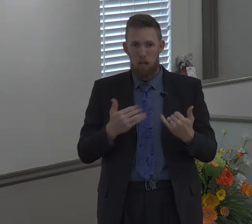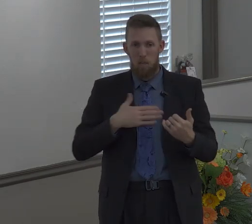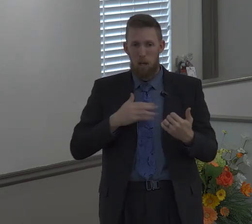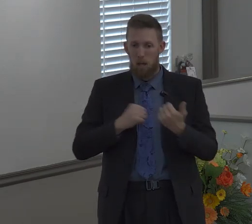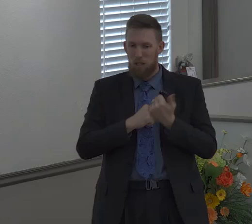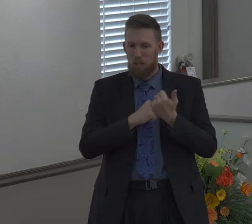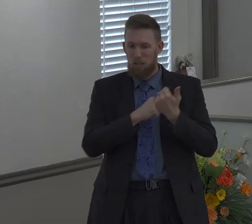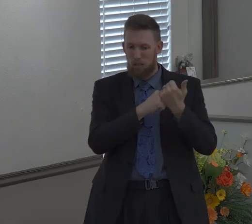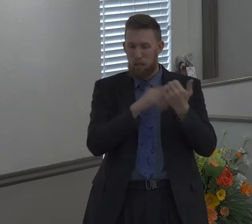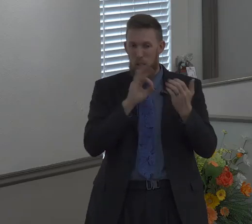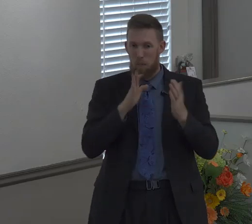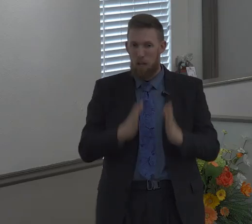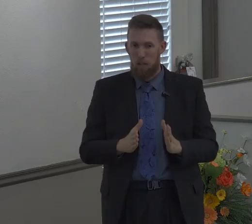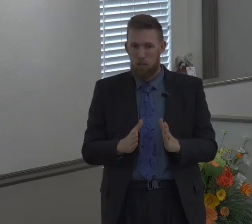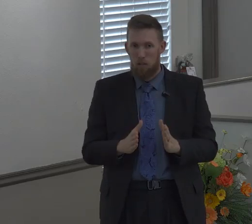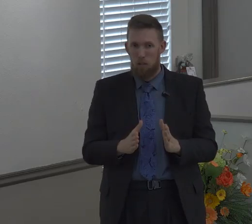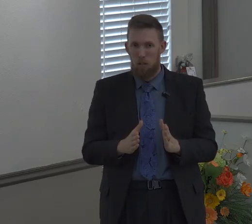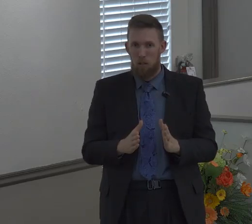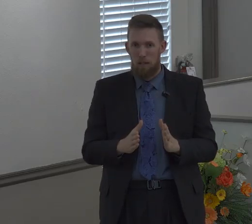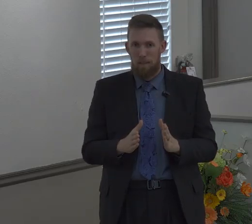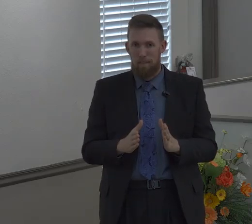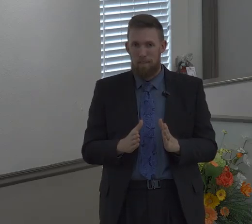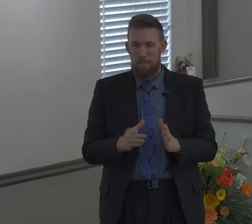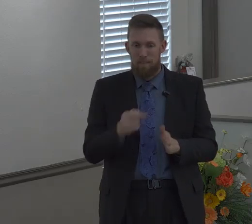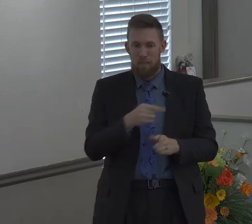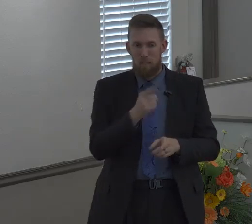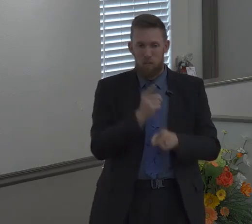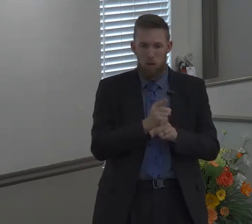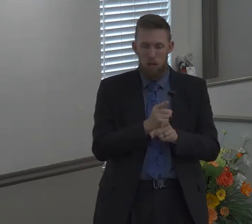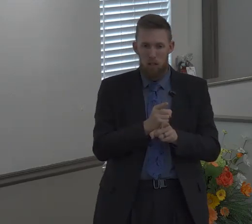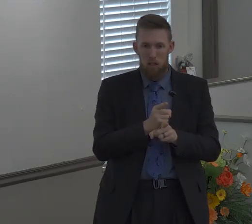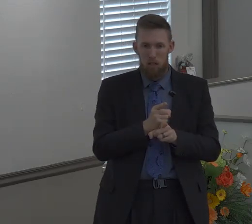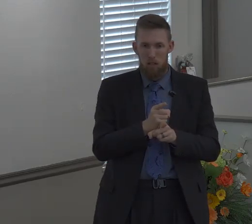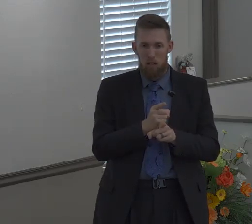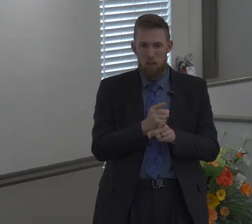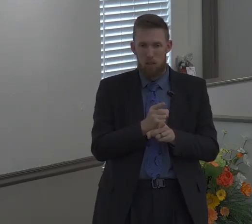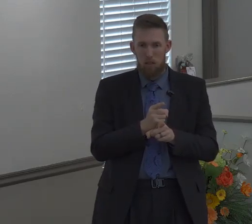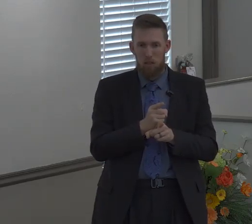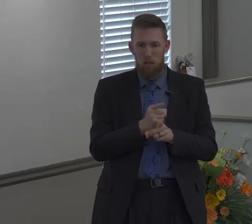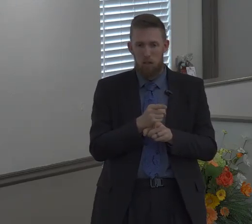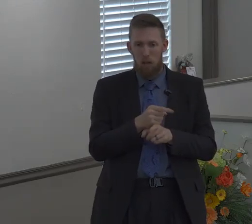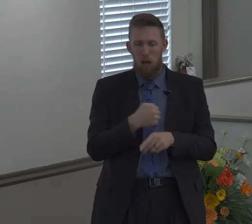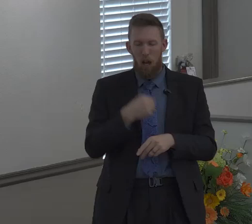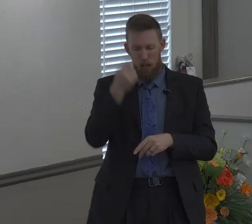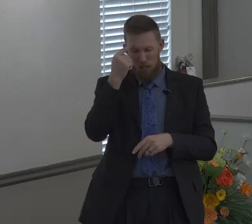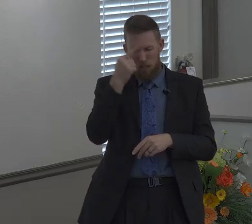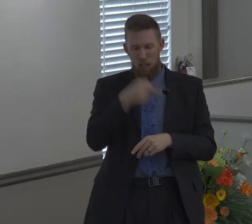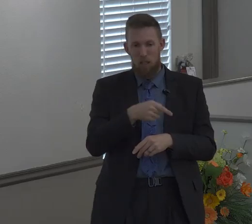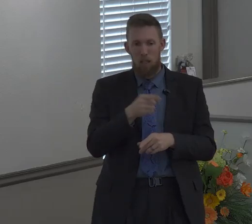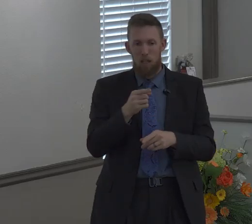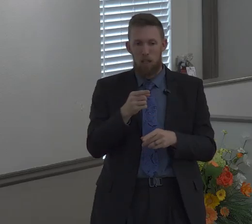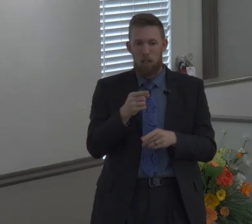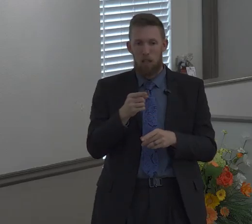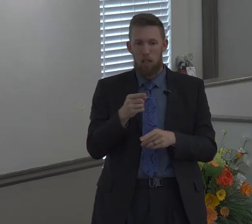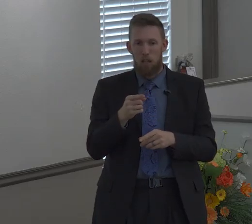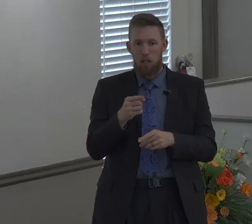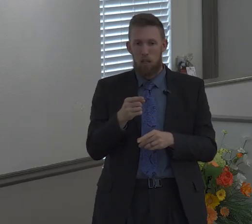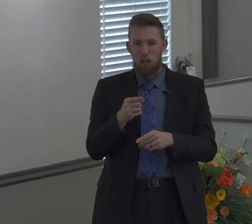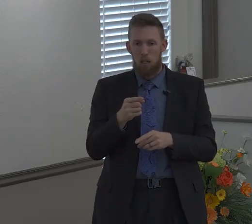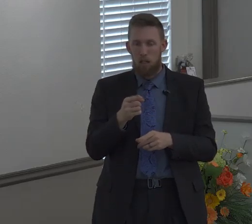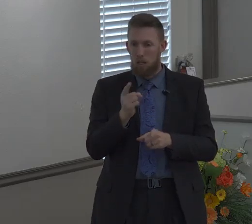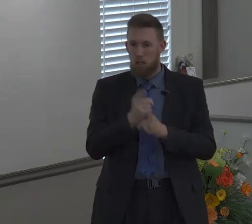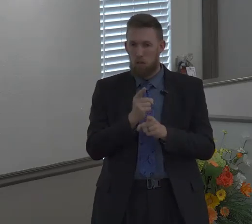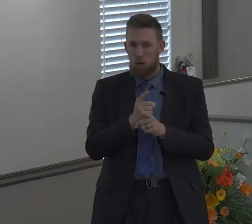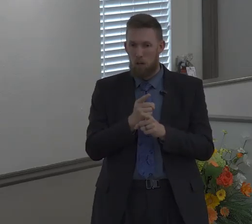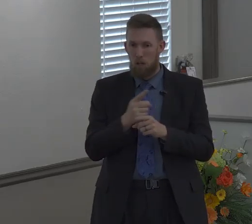Pastor Chris's heart on this matter is right. It's not wicked and it's not deceitful. It's